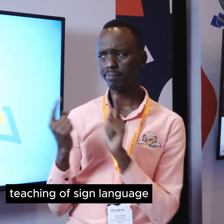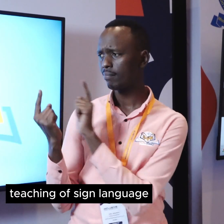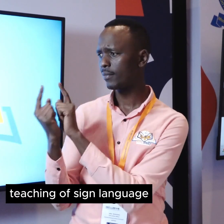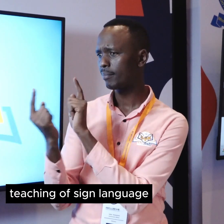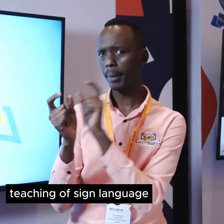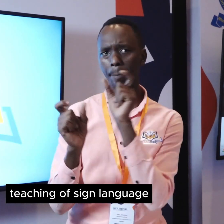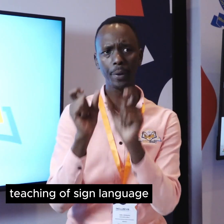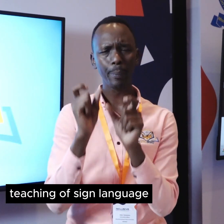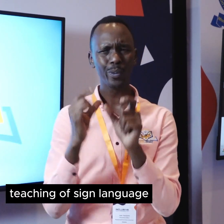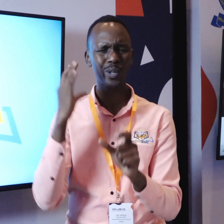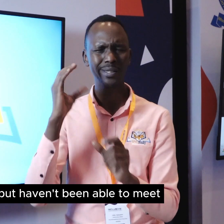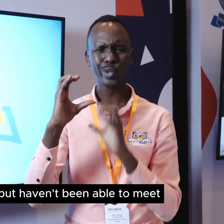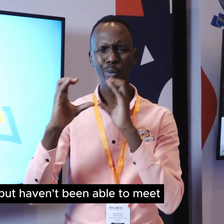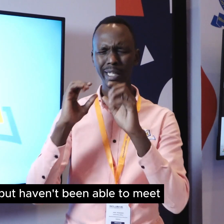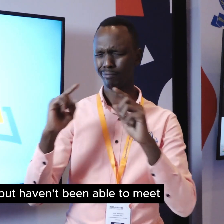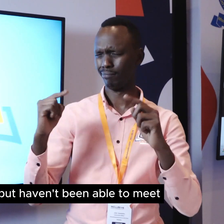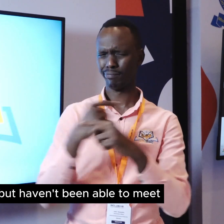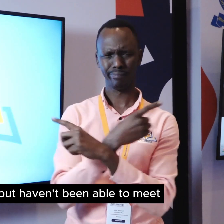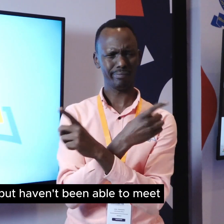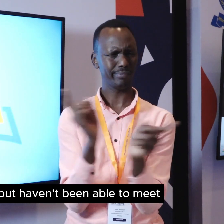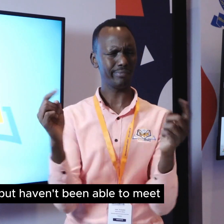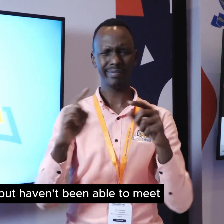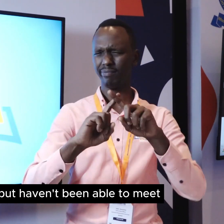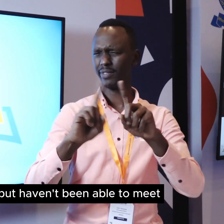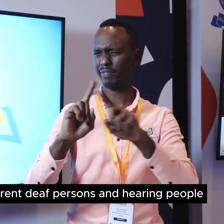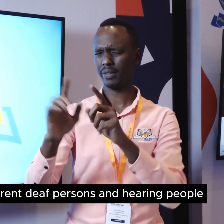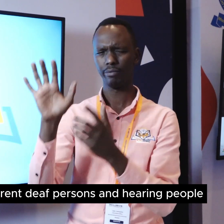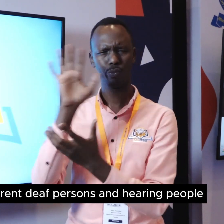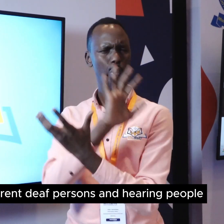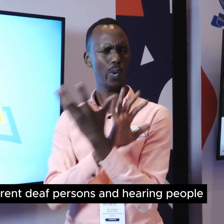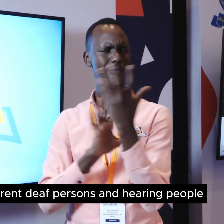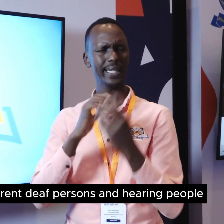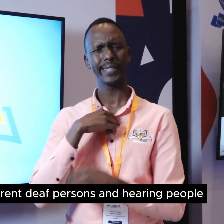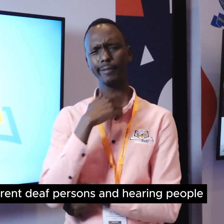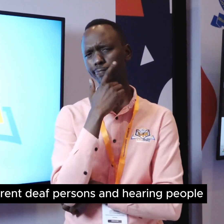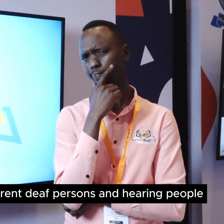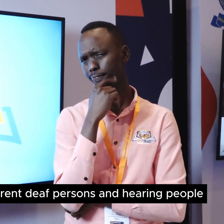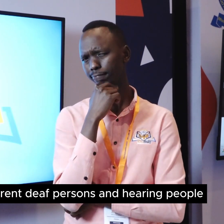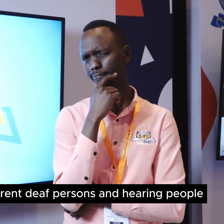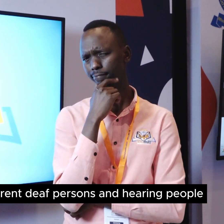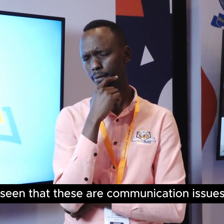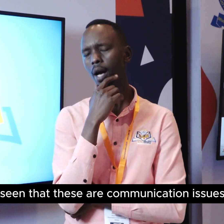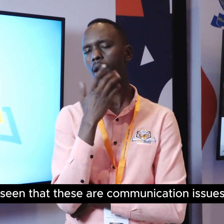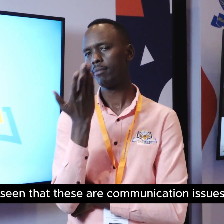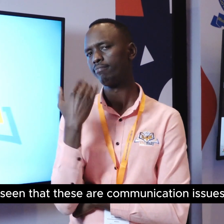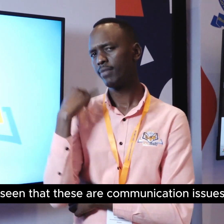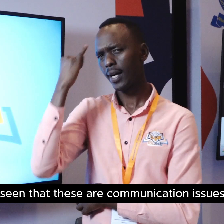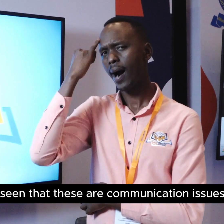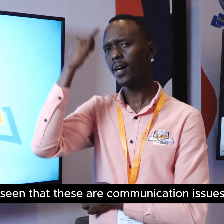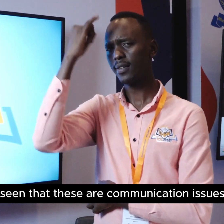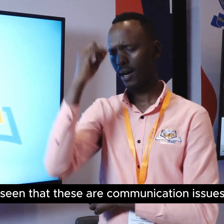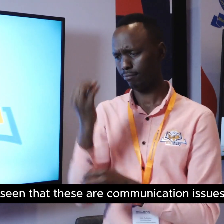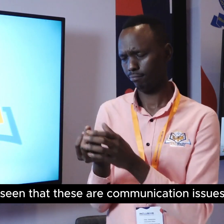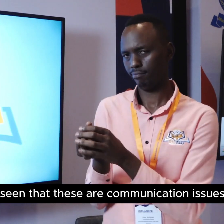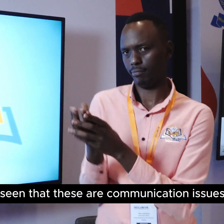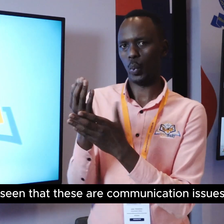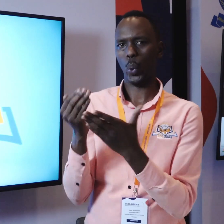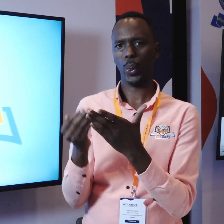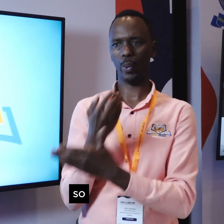sign language, but I've been able to meet the different deaf persons and hearing people, and I've seen that there is a communication issue. So we